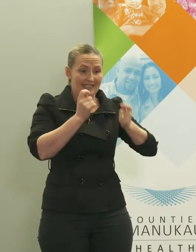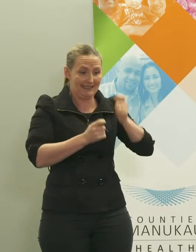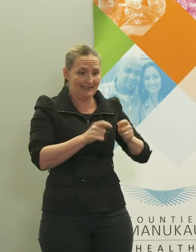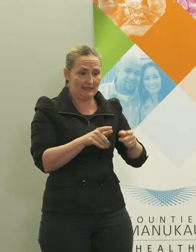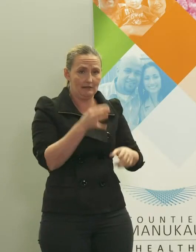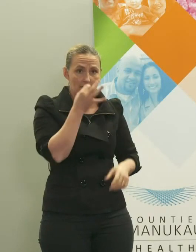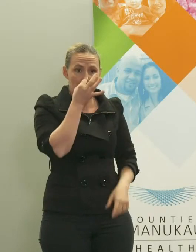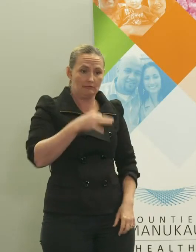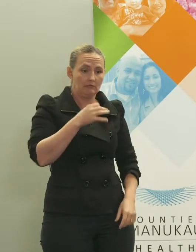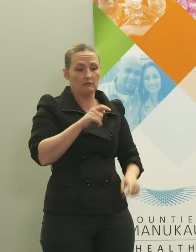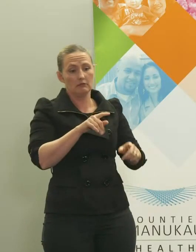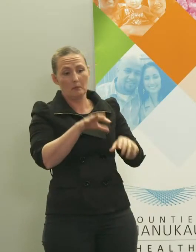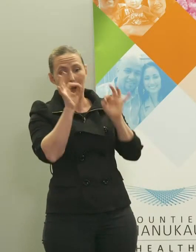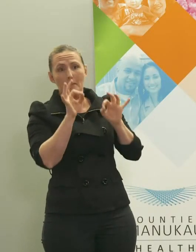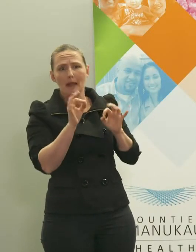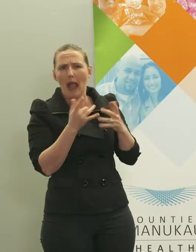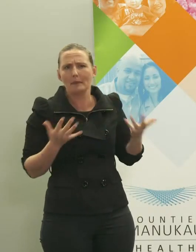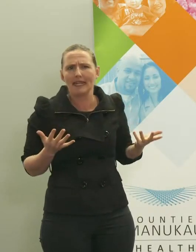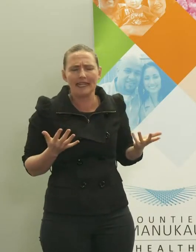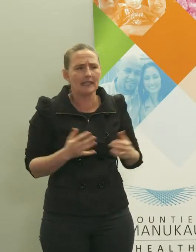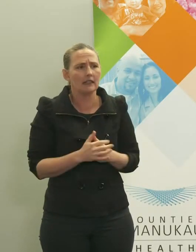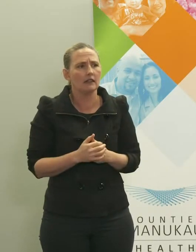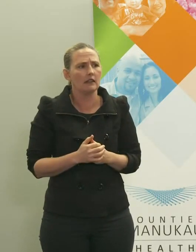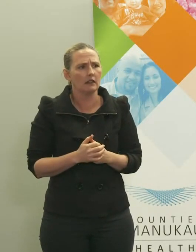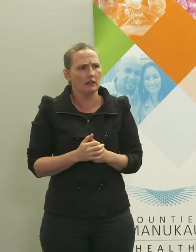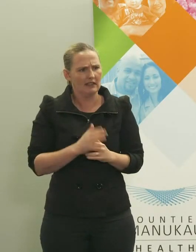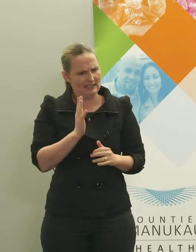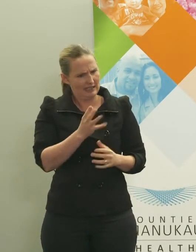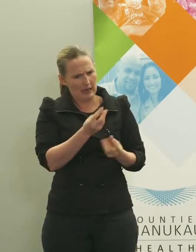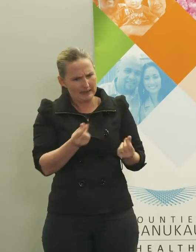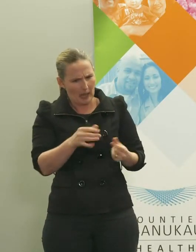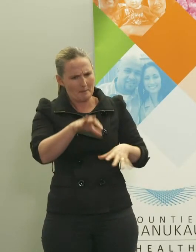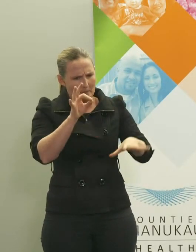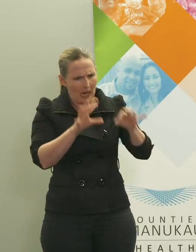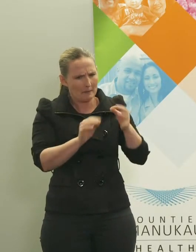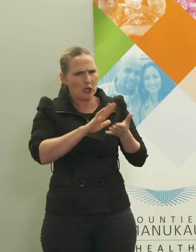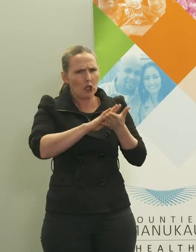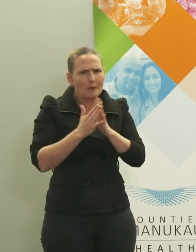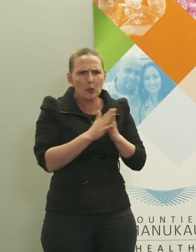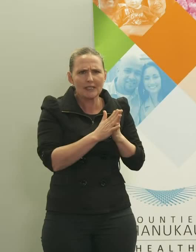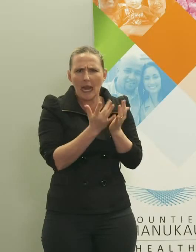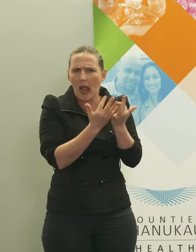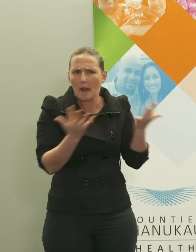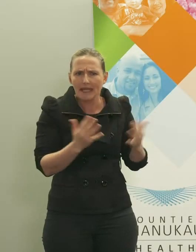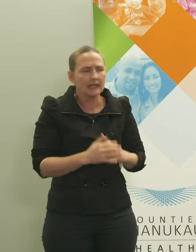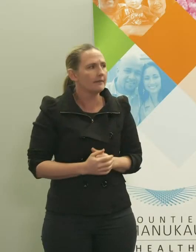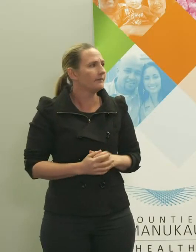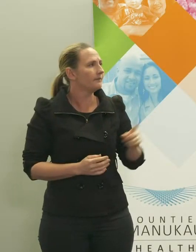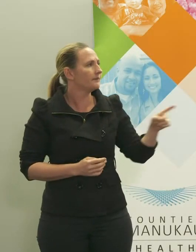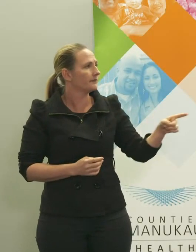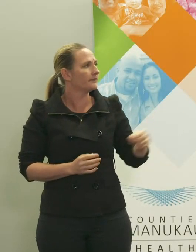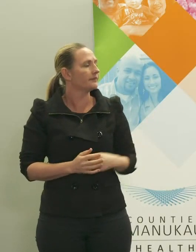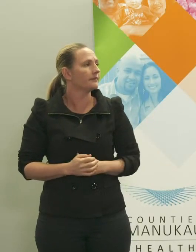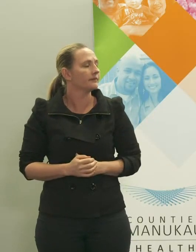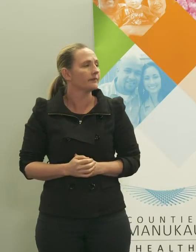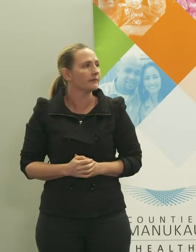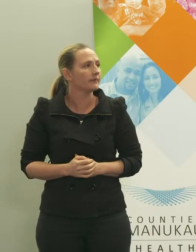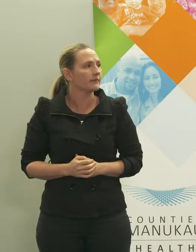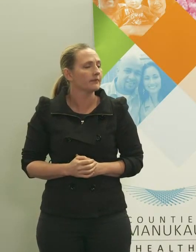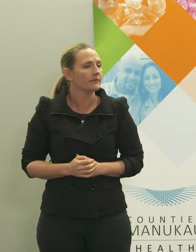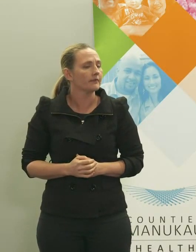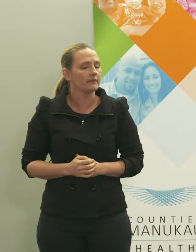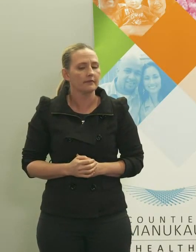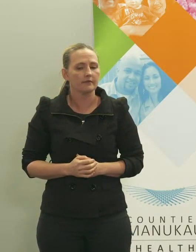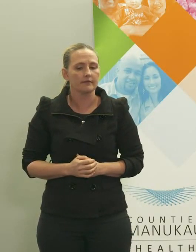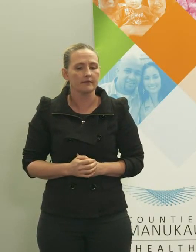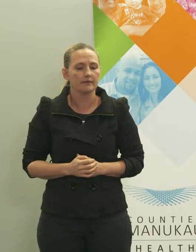there is still some, I guess, in the community that are being picked up. How many are being picked up in? The vast majority of confirmed